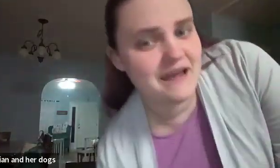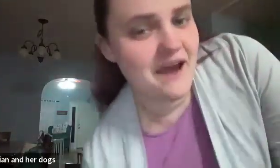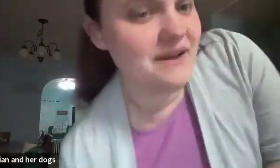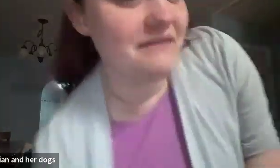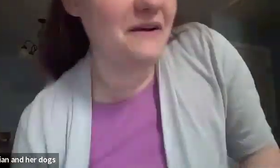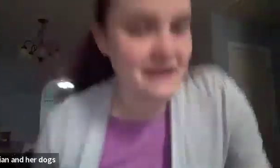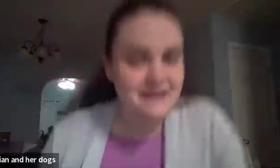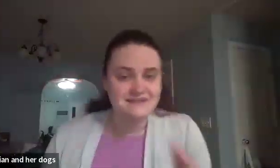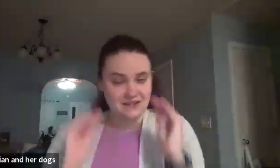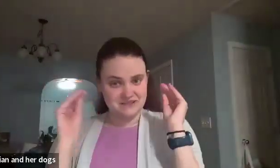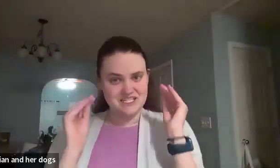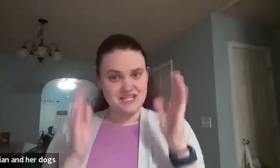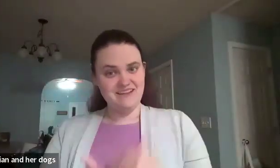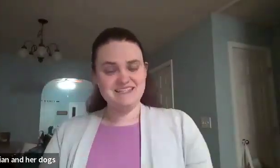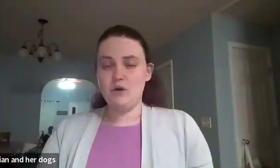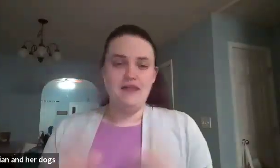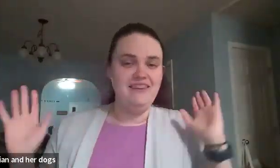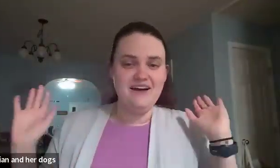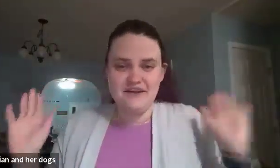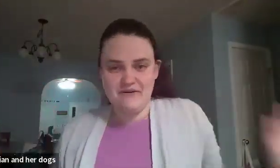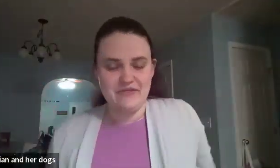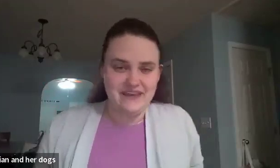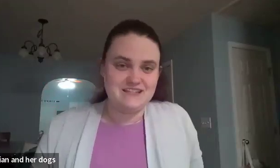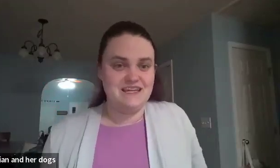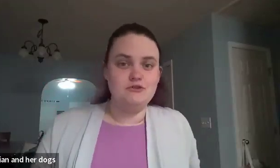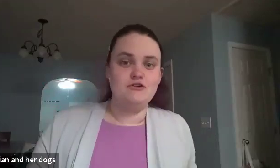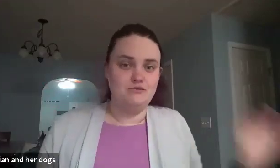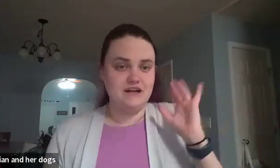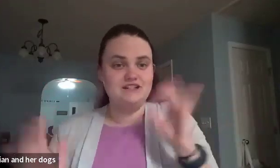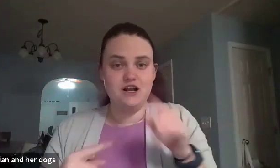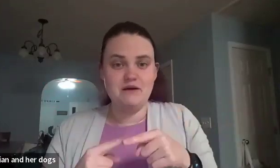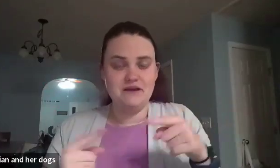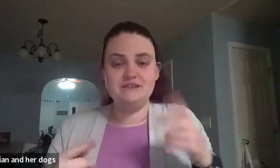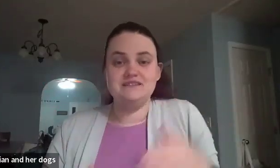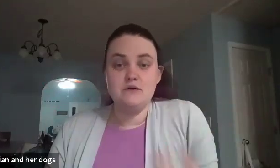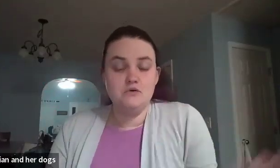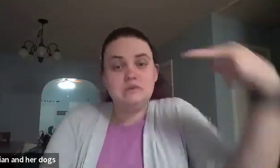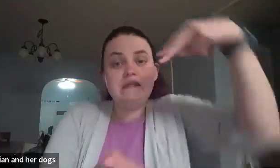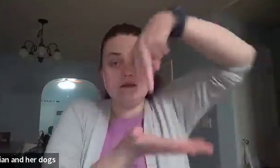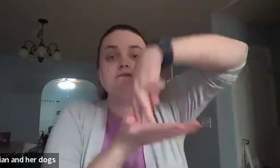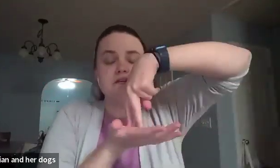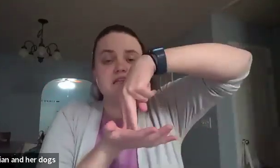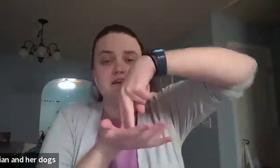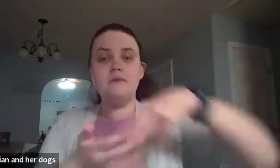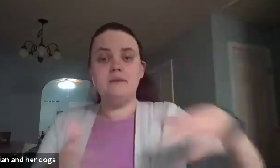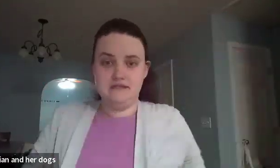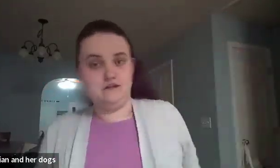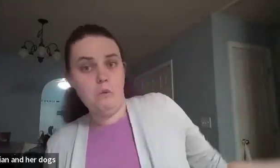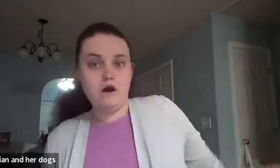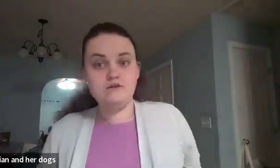like having a very like you're teaching a lesson. Oh, I love it when the kids stand up and they're like wanting to talk about penguins. They will literally fully stand up and still waddle